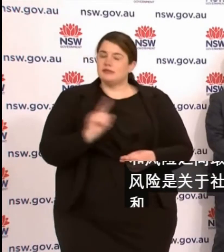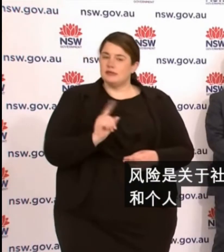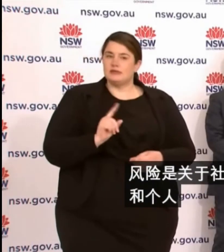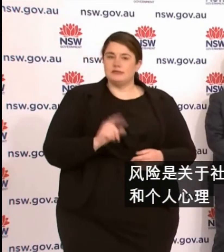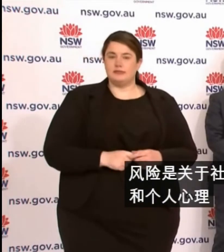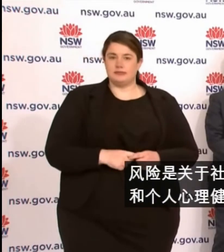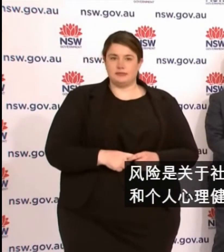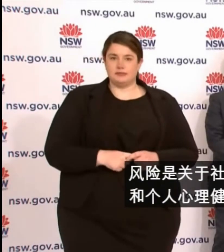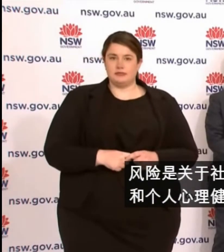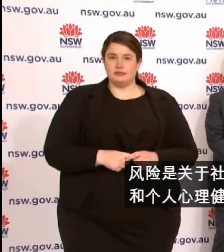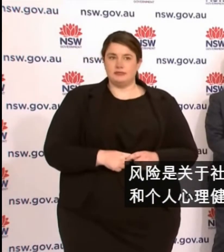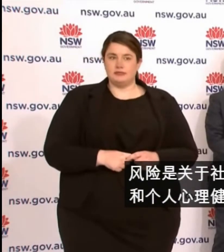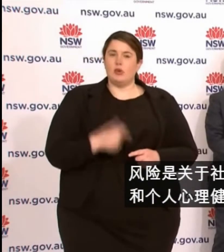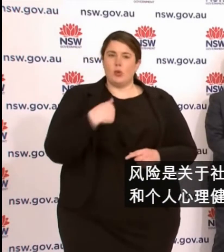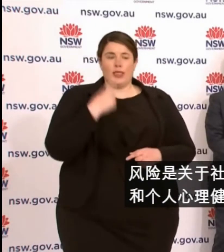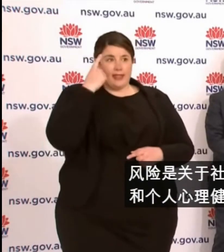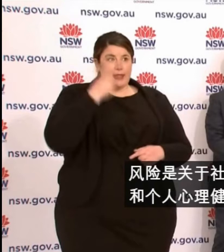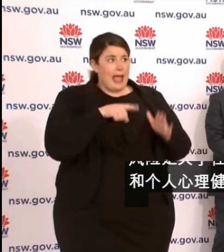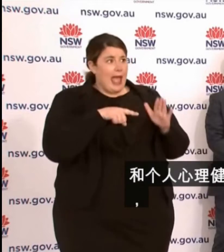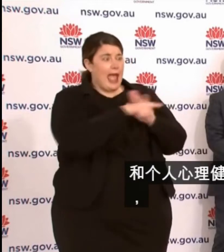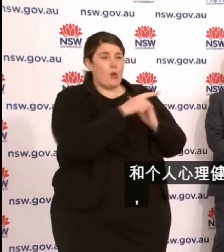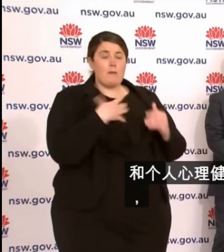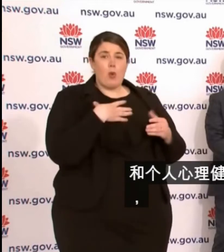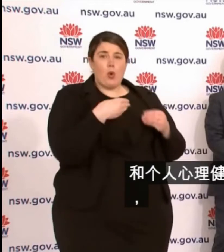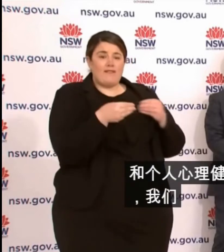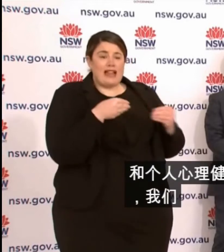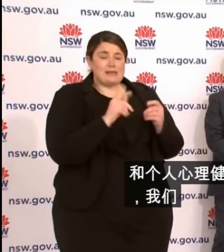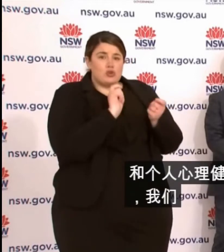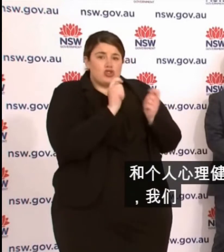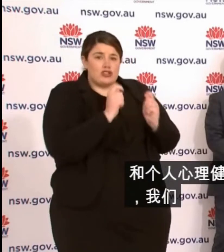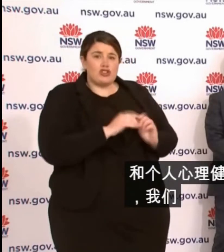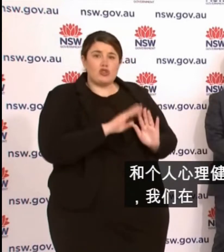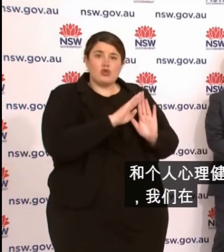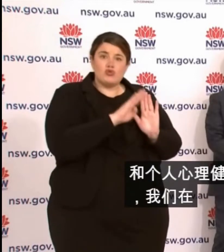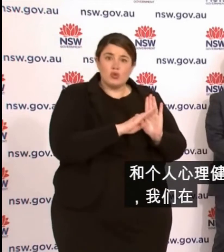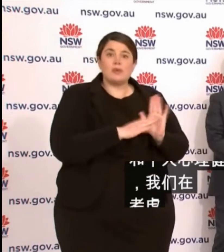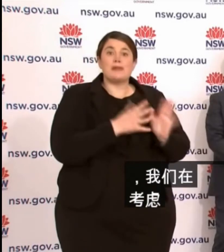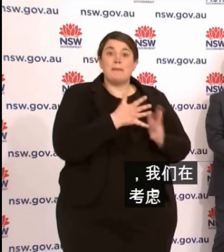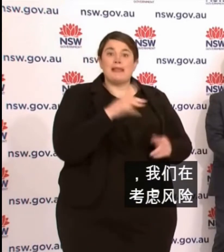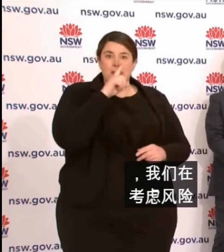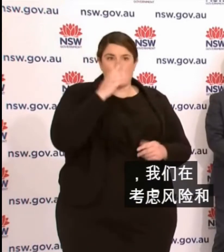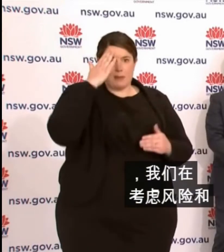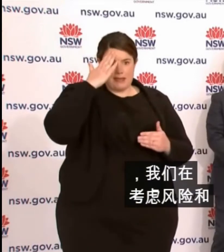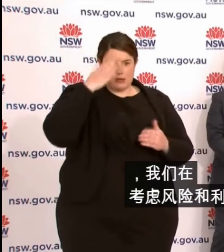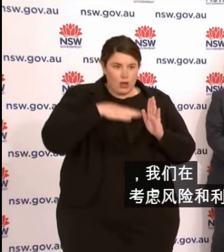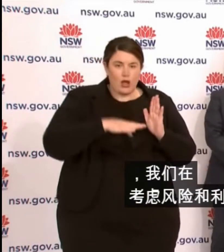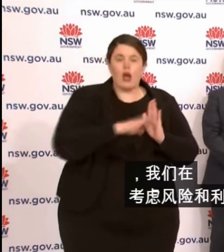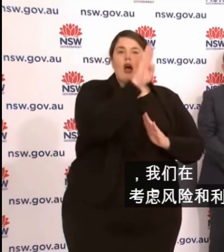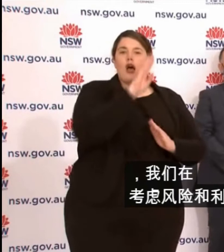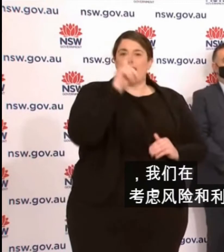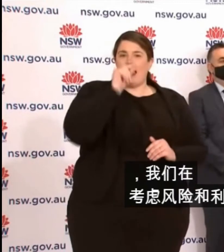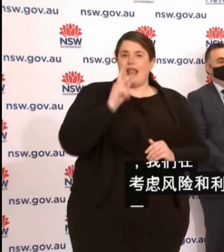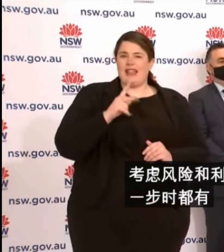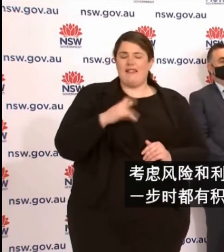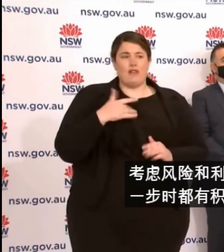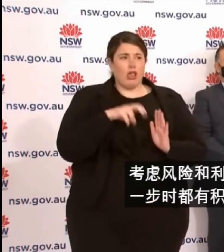and individual mental well-being. And we have an active voice in considering the risks and benefits